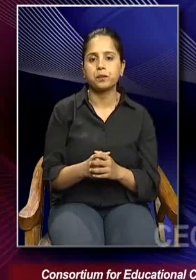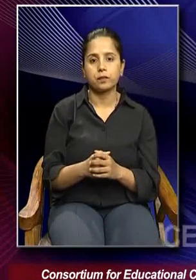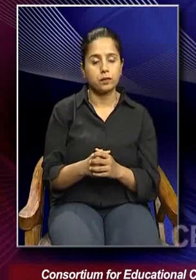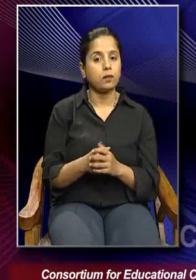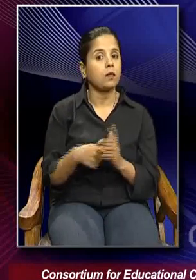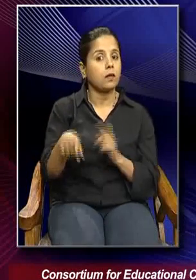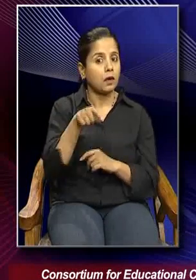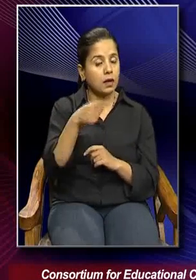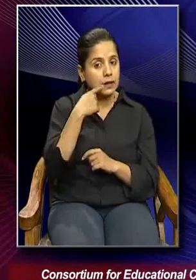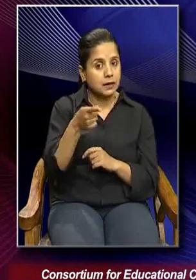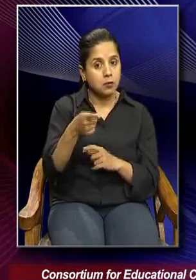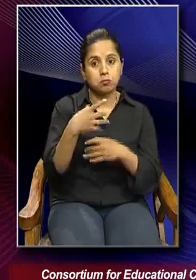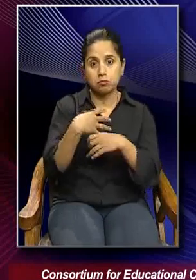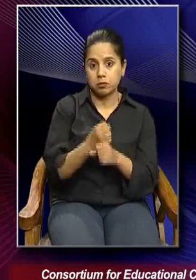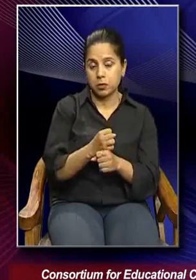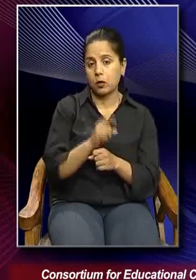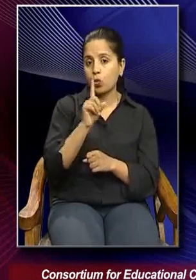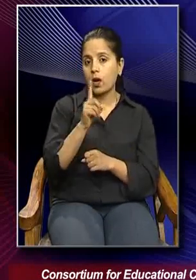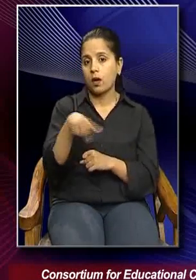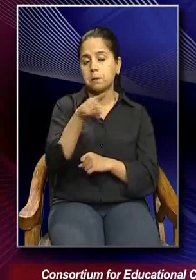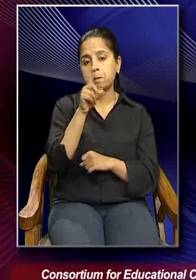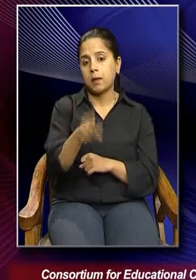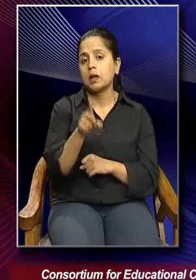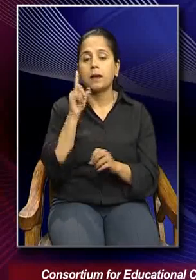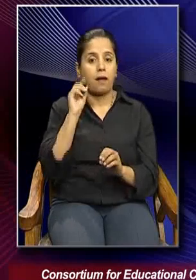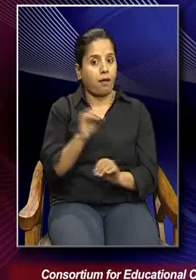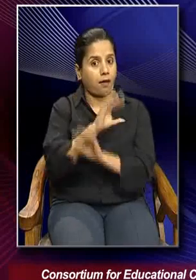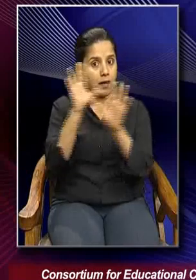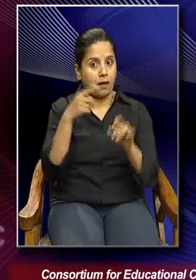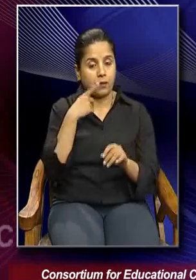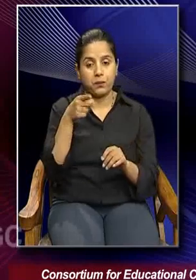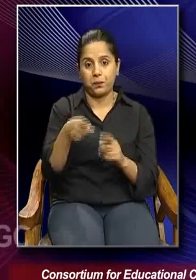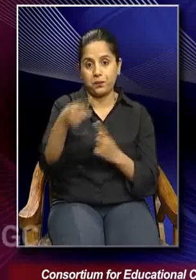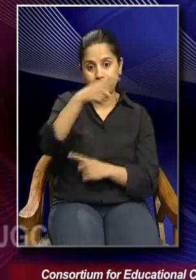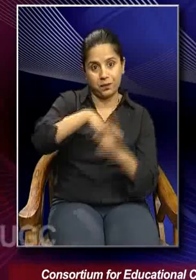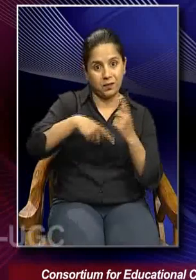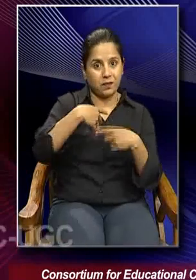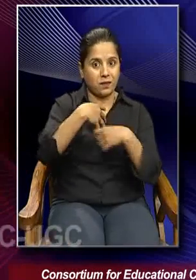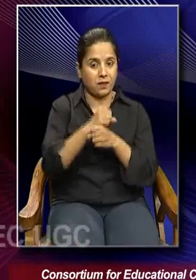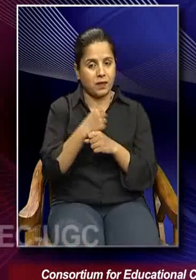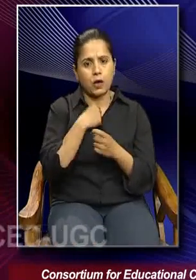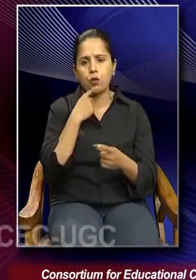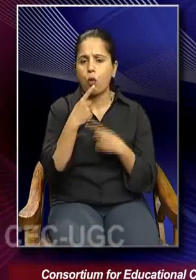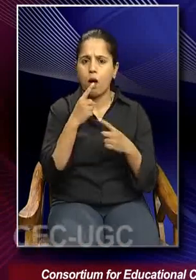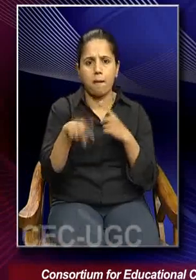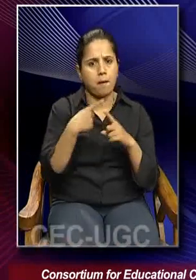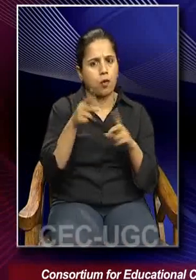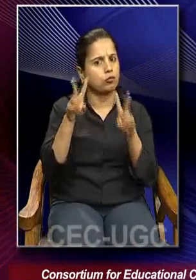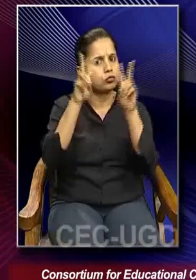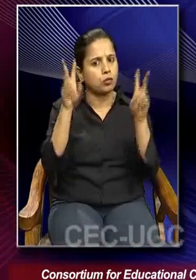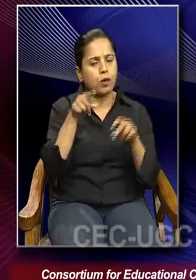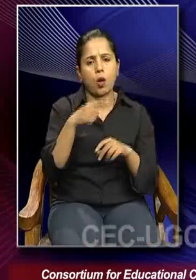Fine. So, this creation, one needs to be again very clear that this creation that we are talking about is just